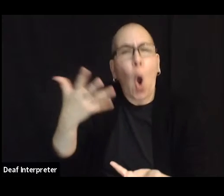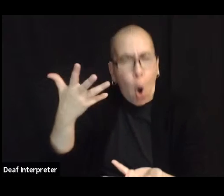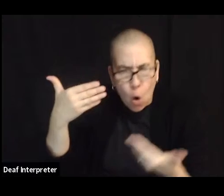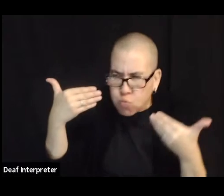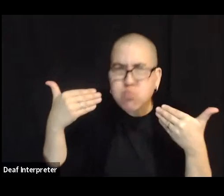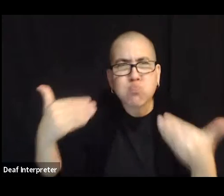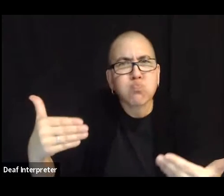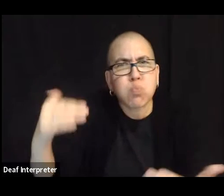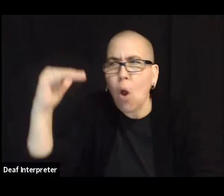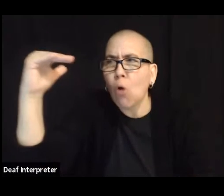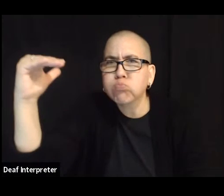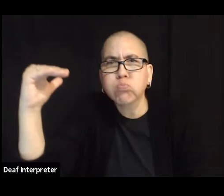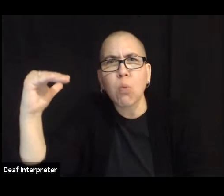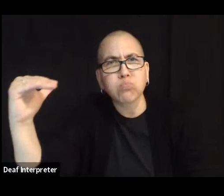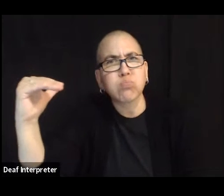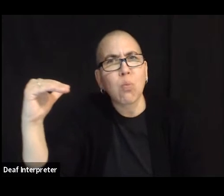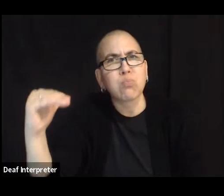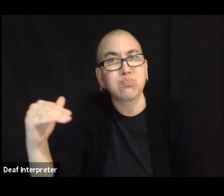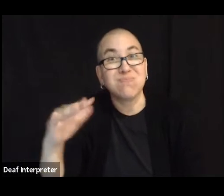sort of